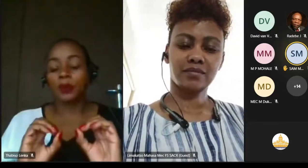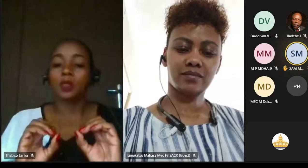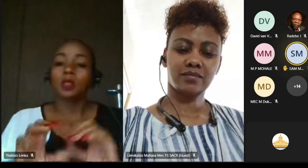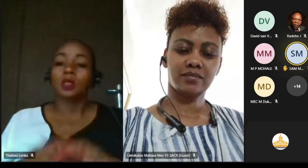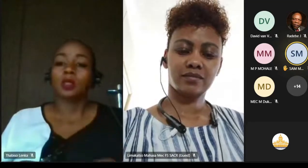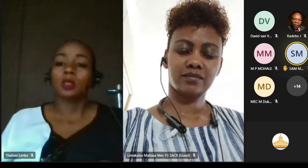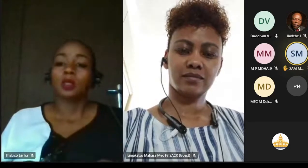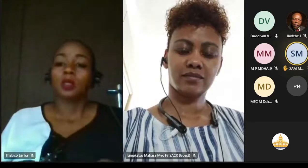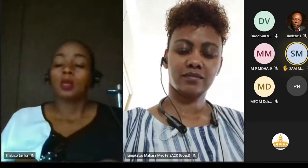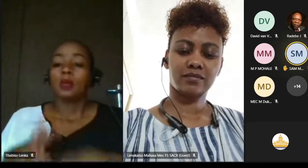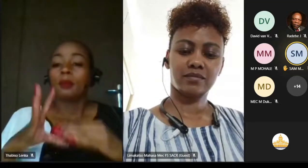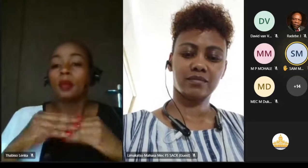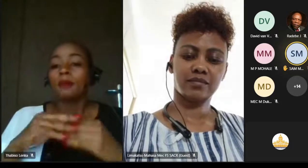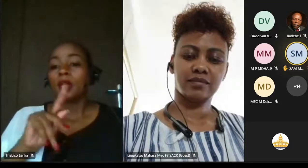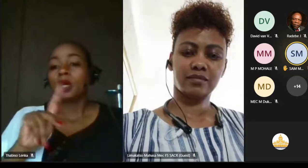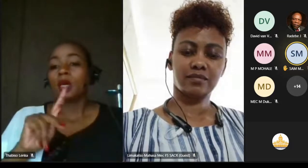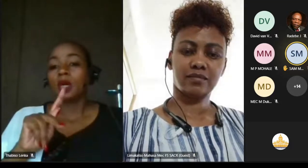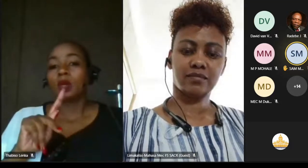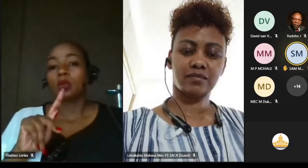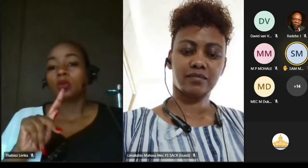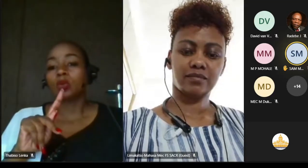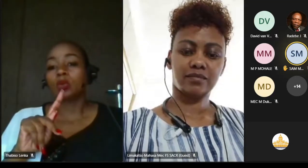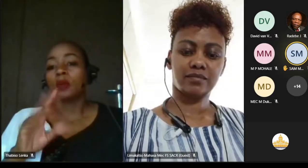Honorable Khakhao is not here. Honorable Kleinans.